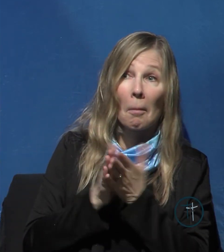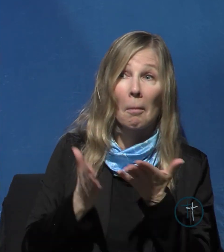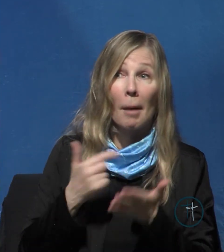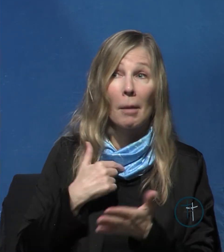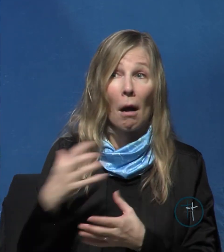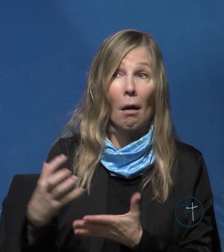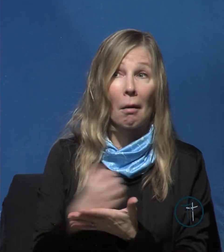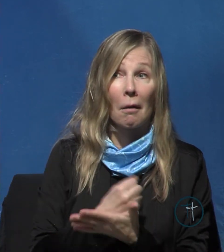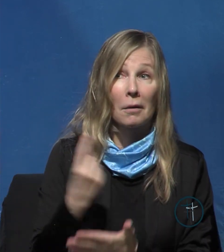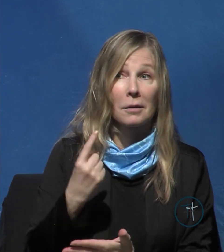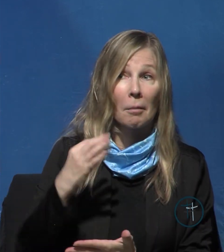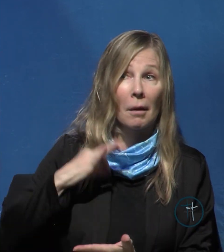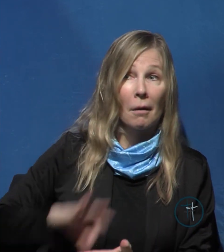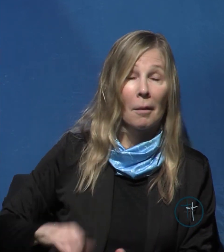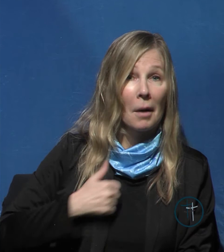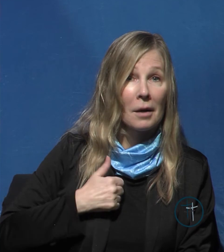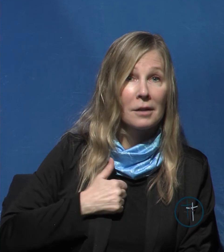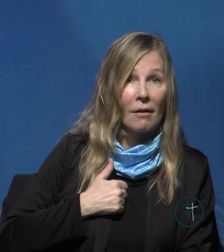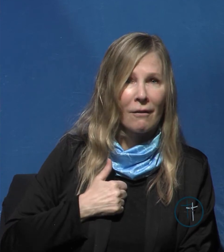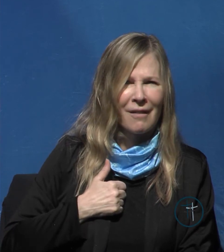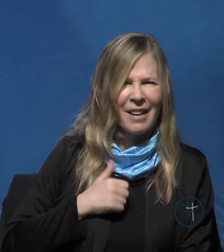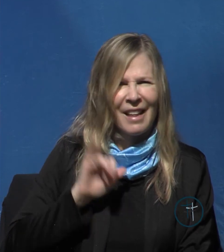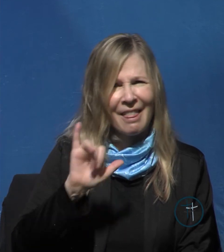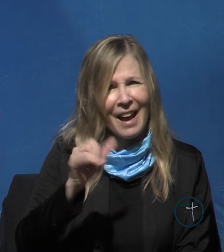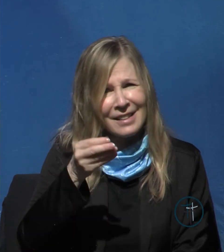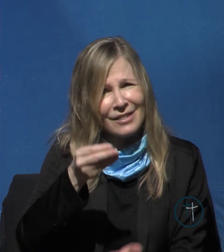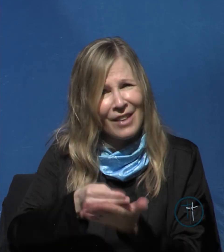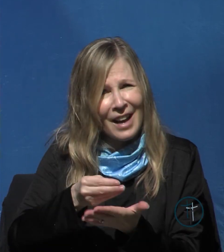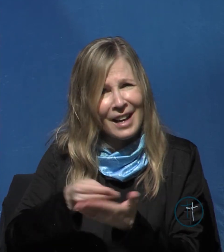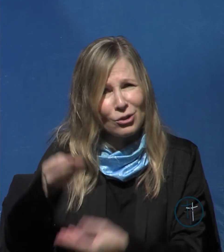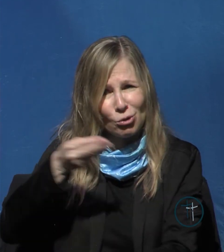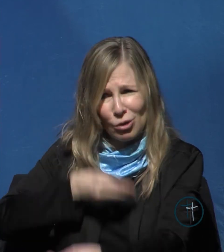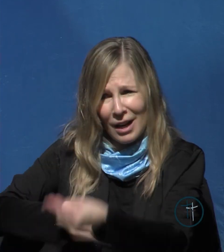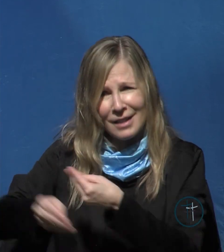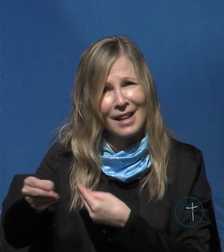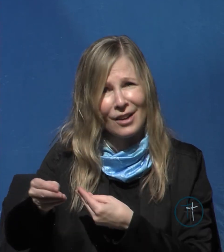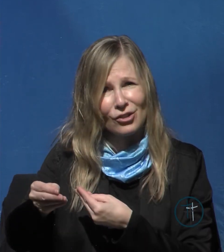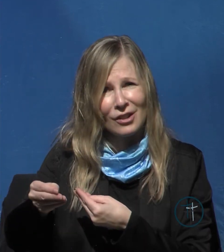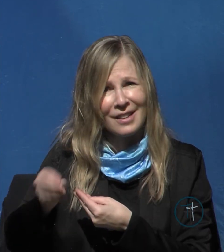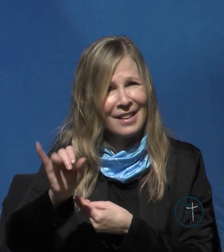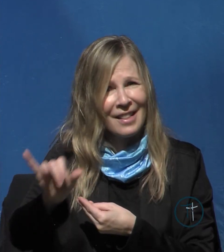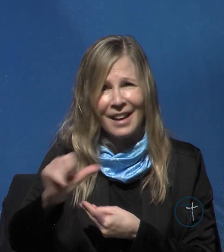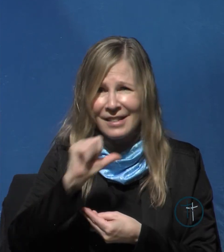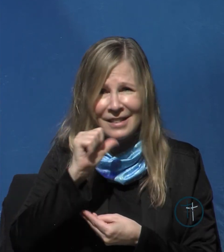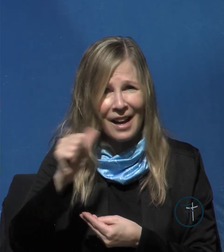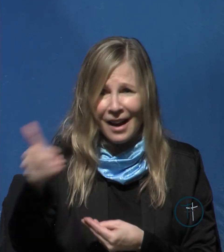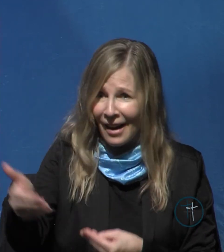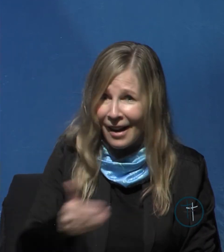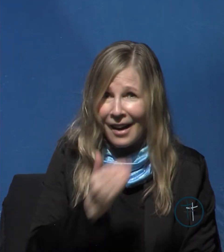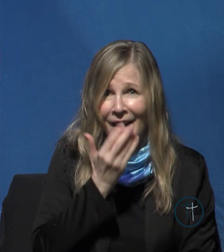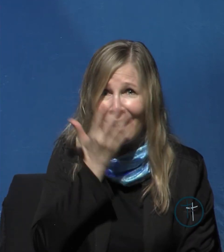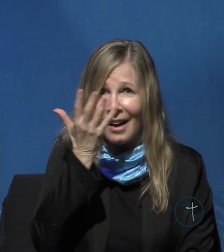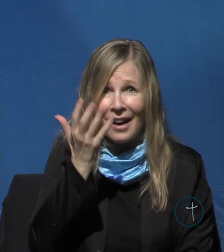out of it. That's a financial transaction. That's not hospitality.